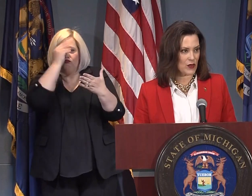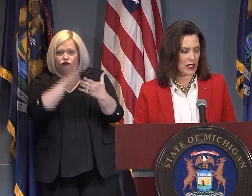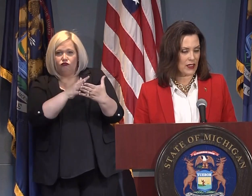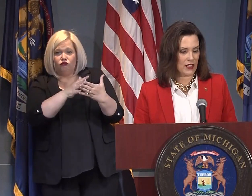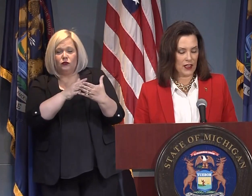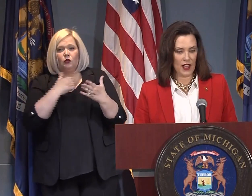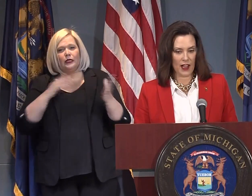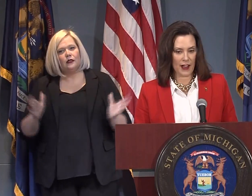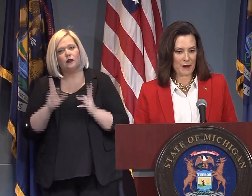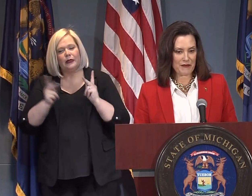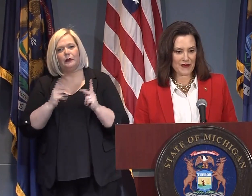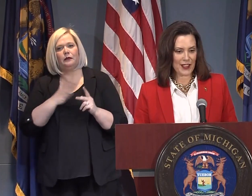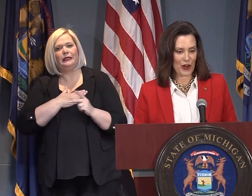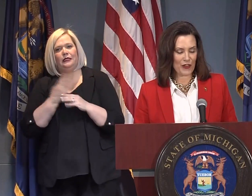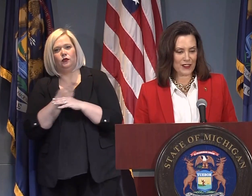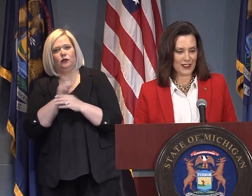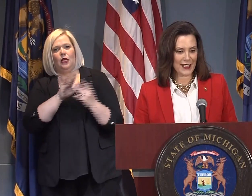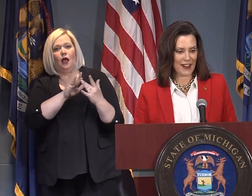and as we